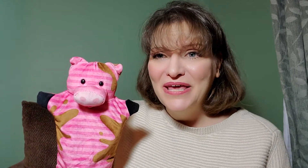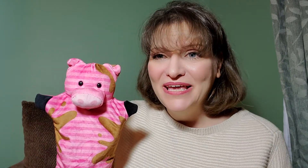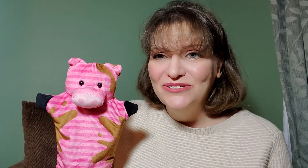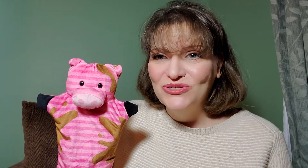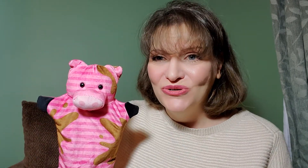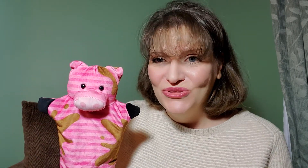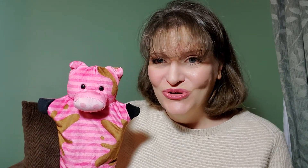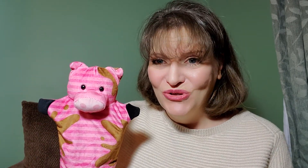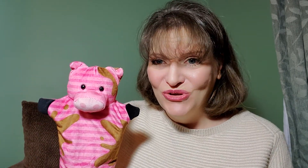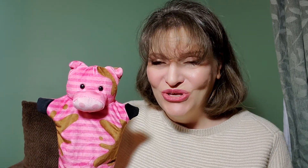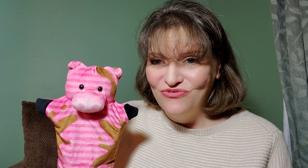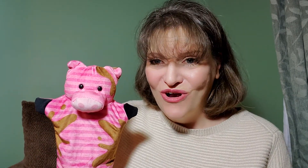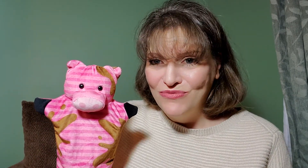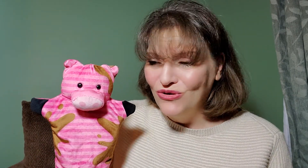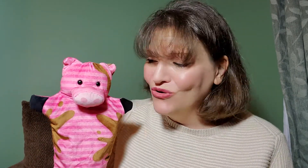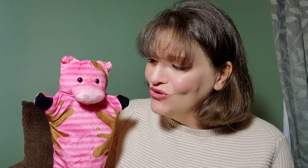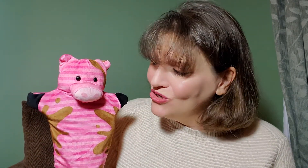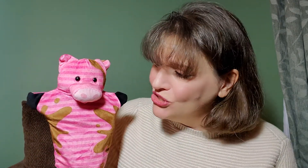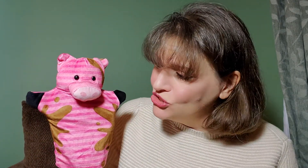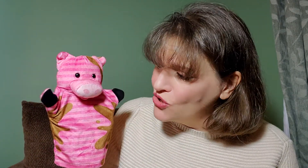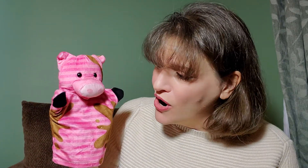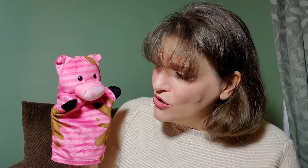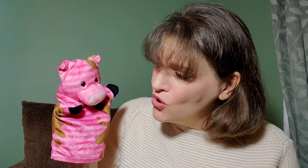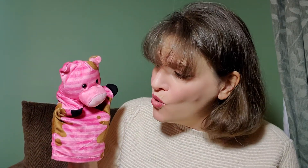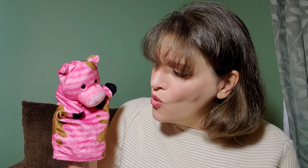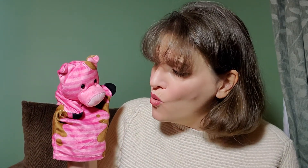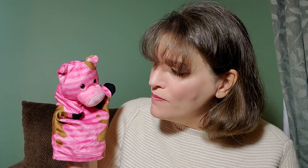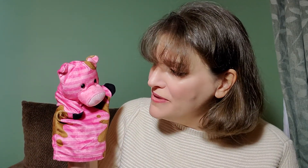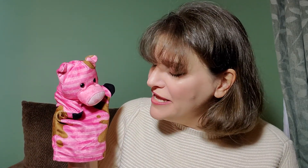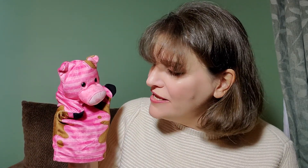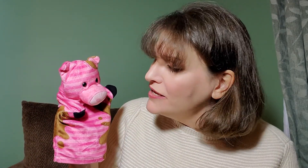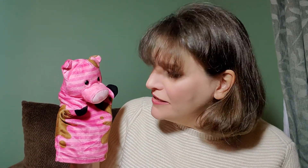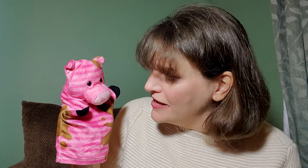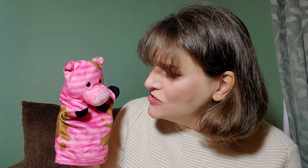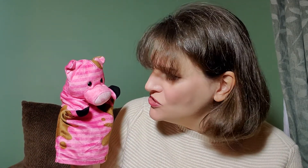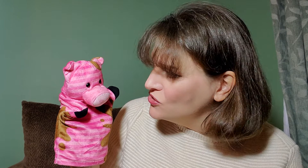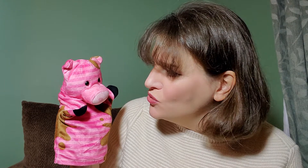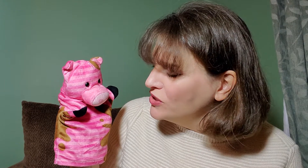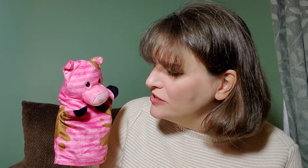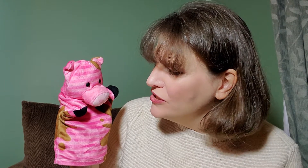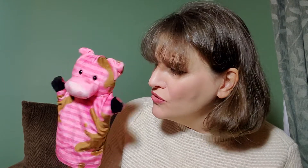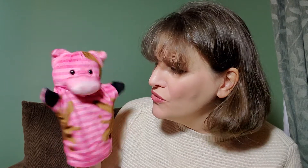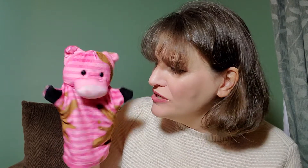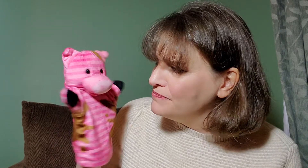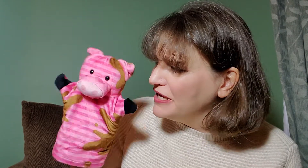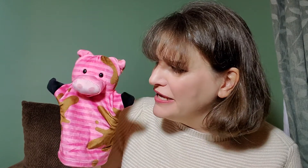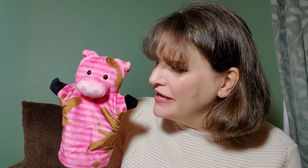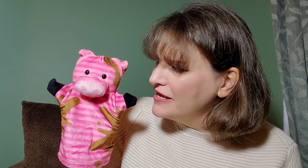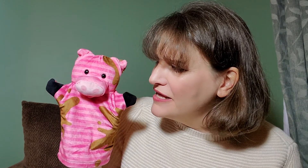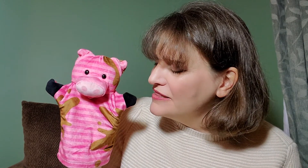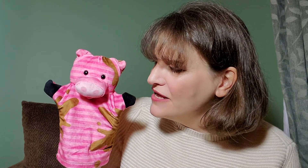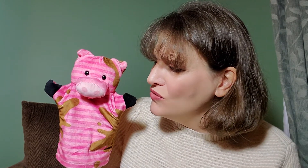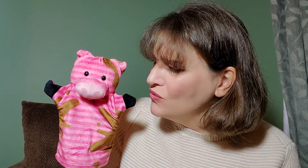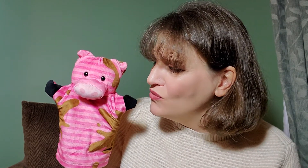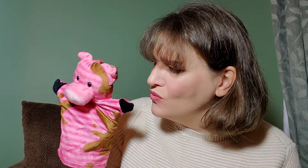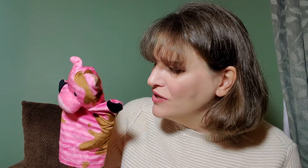Pig took the cookie from the cookie jar. Oh, me? Yes, you. Couldn't be. Then who?